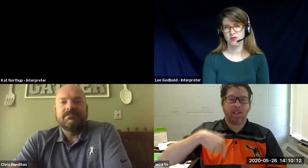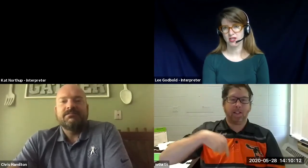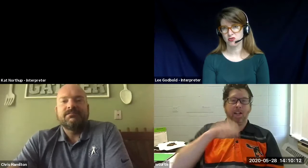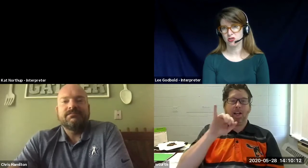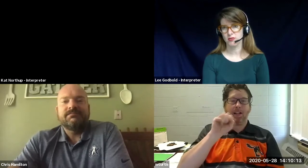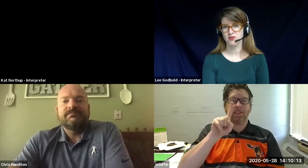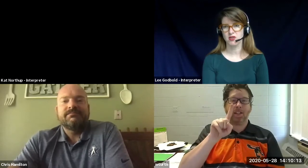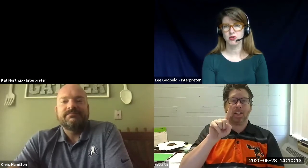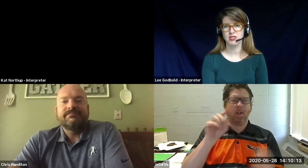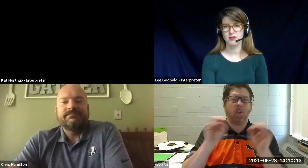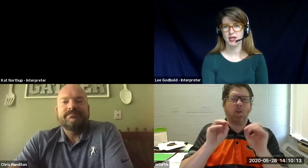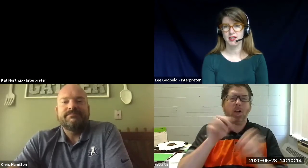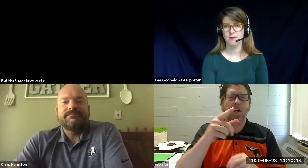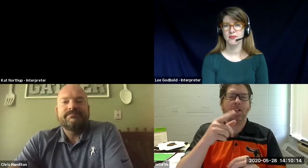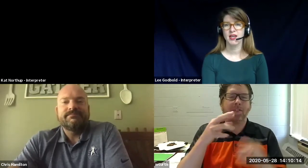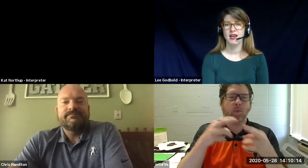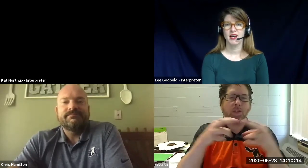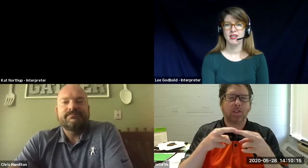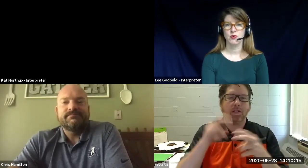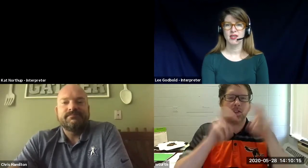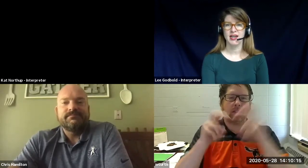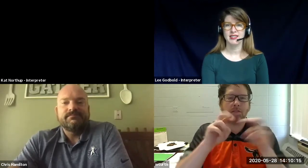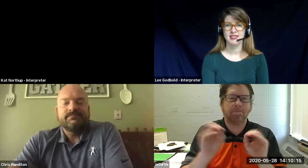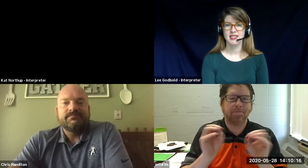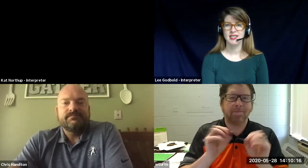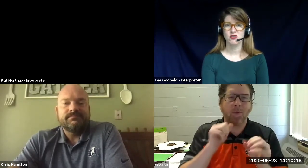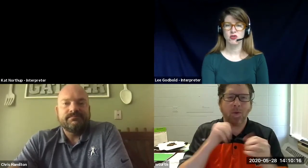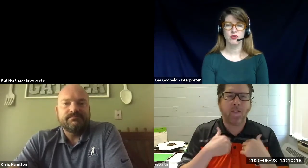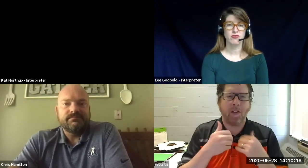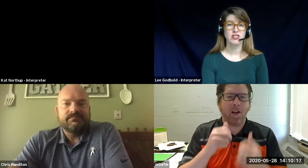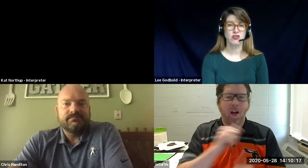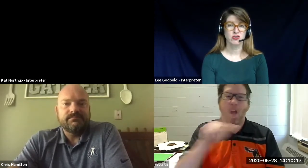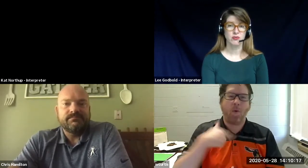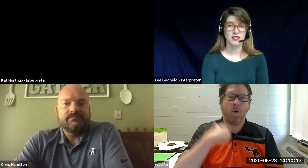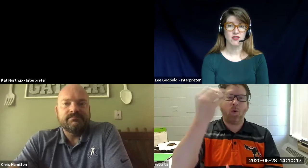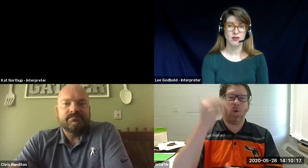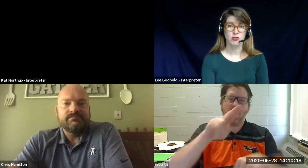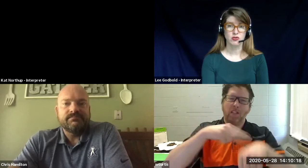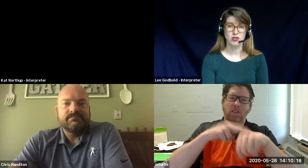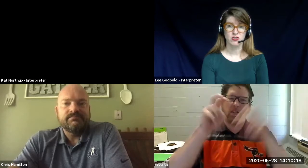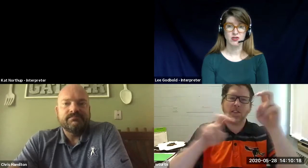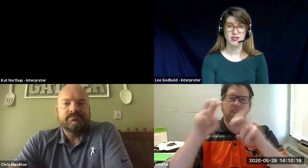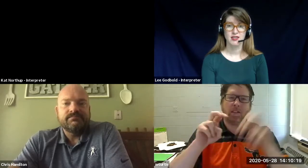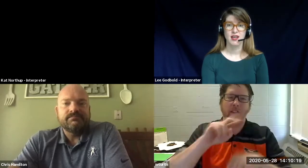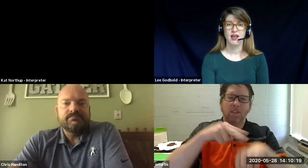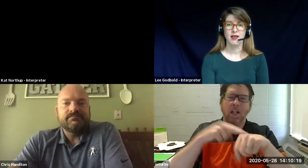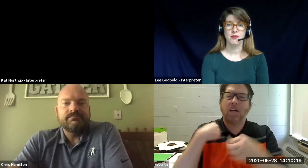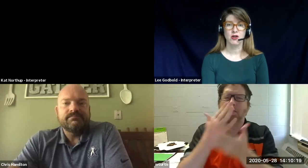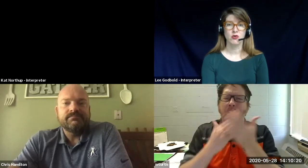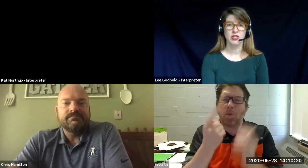national tournaments for them to participate in. I know with ISD, there's no real regional tournaments available to our students. They're only going